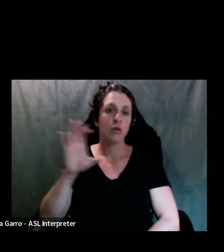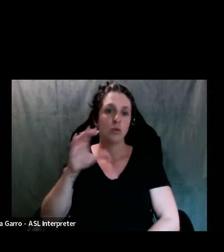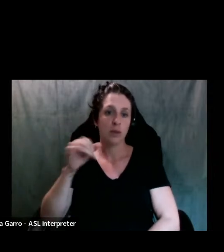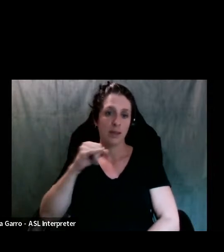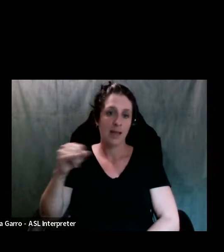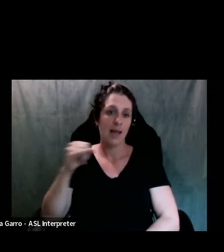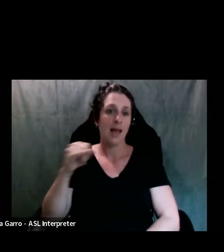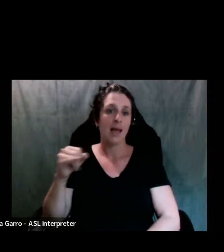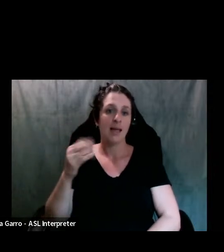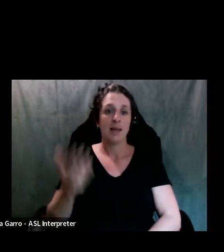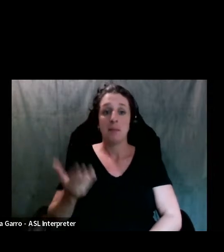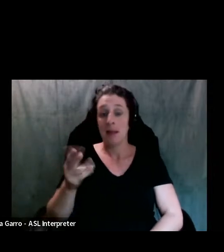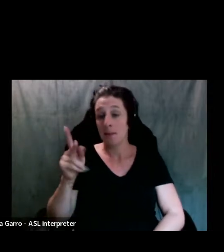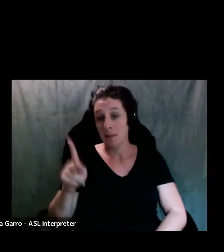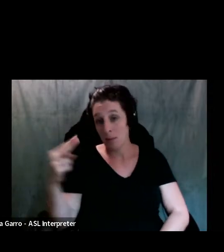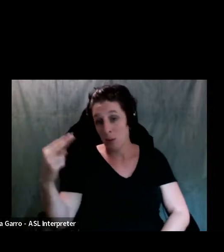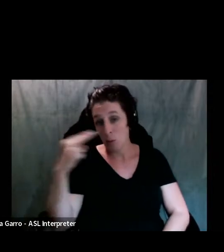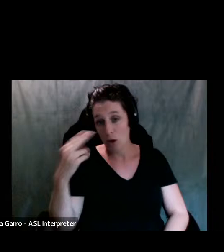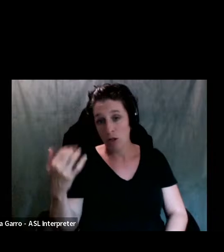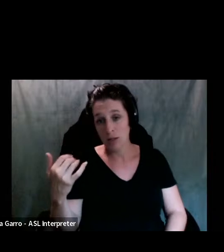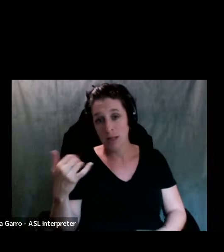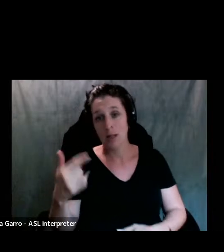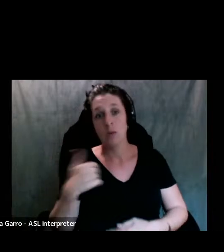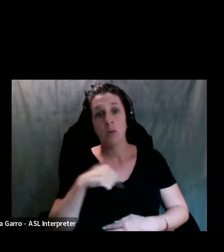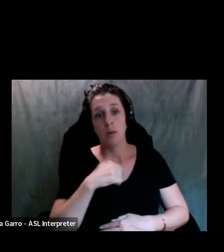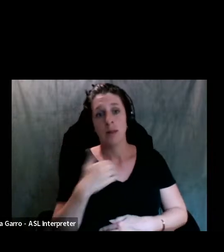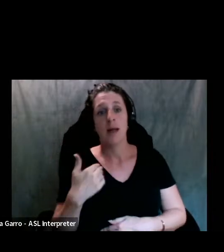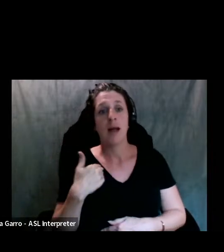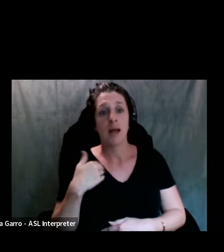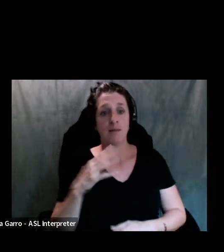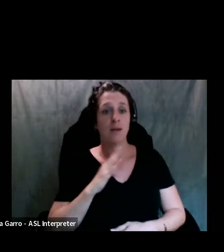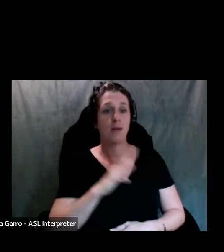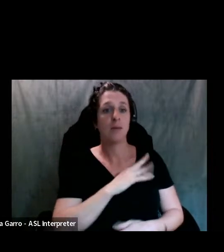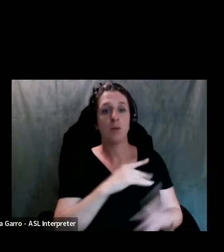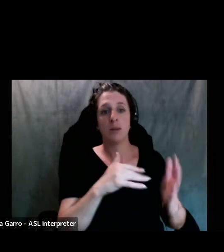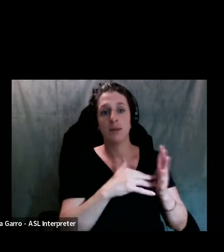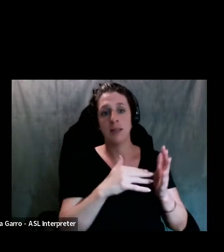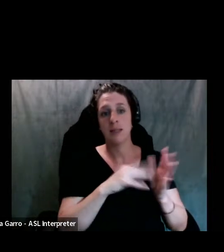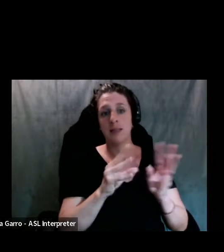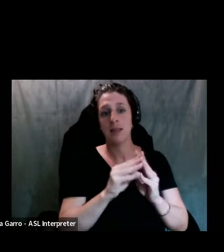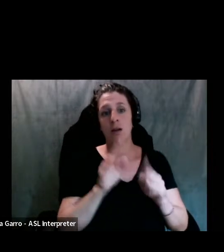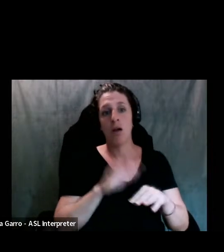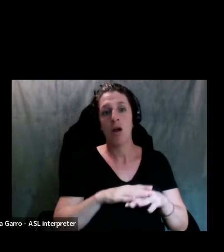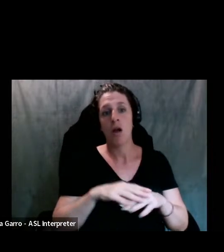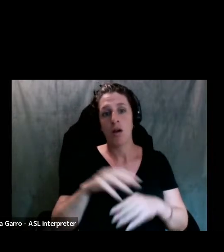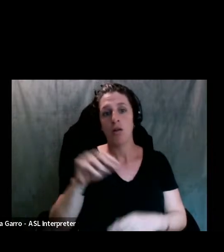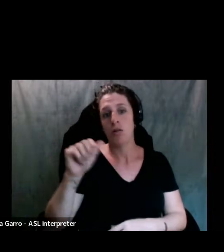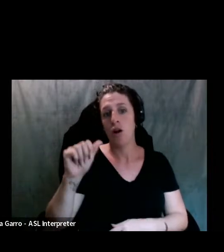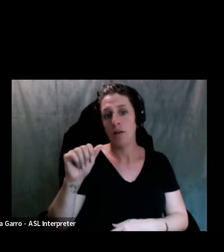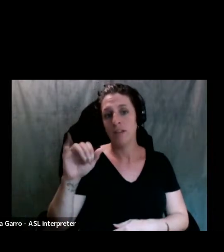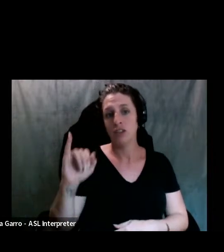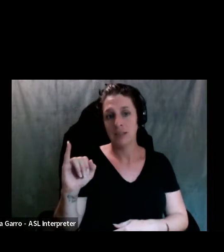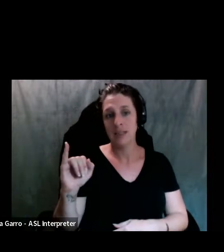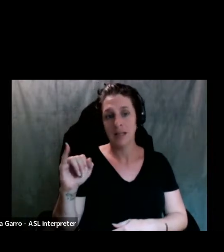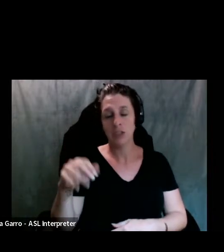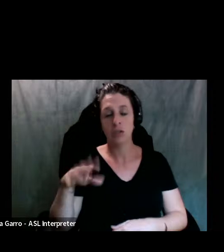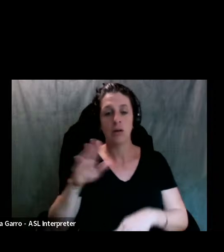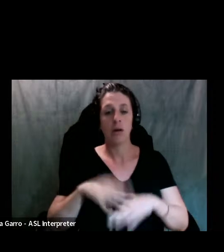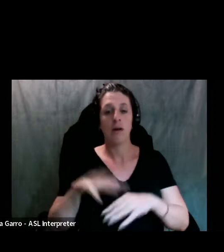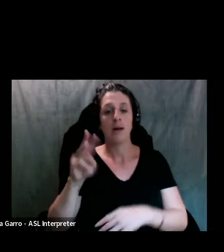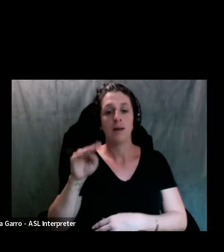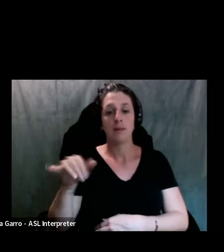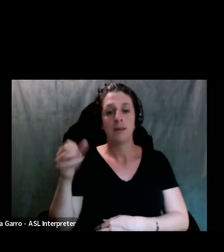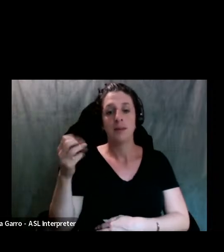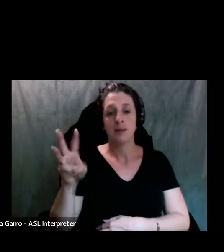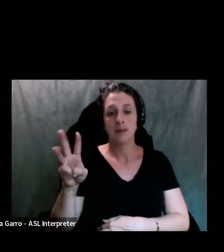but maybe people are watching now. We do have a board study session on artificial intelligence on May 16th. It'll be in